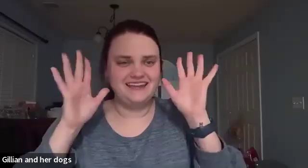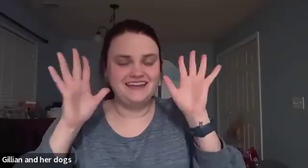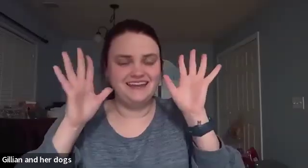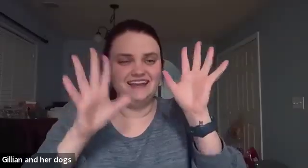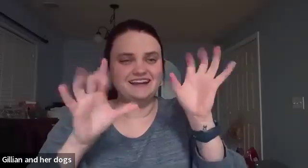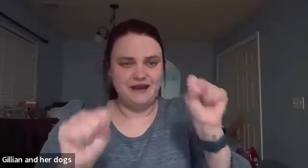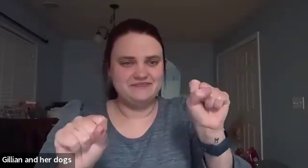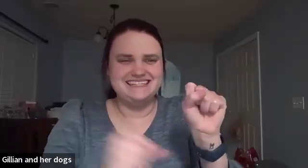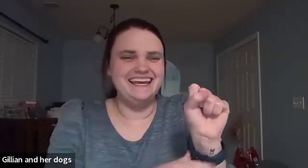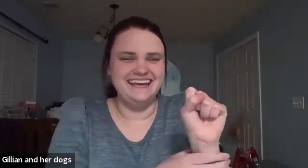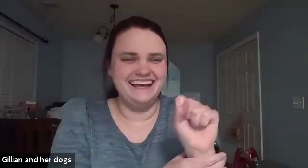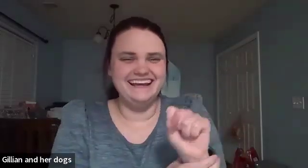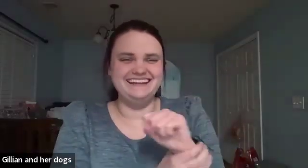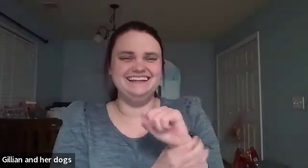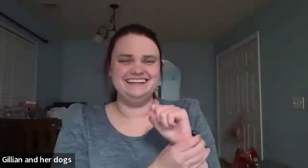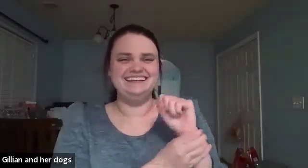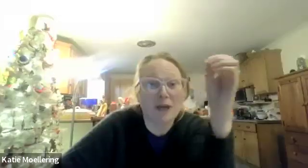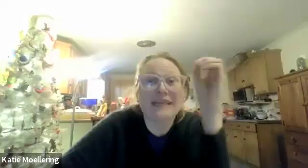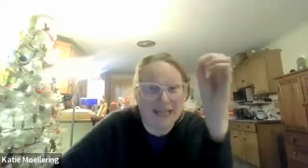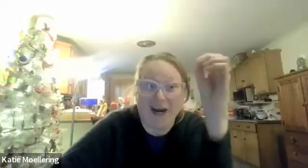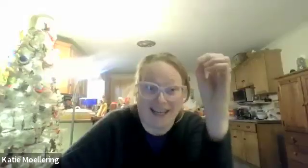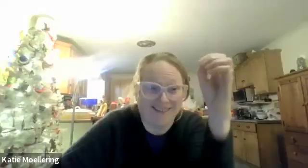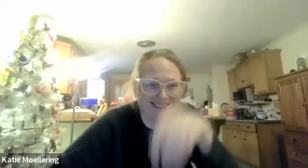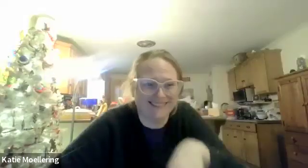like, I can't grab this. My brain cannot.